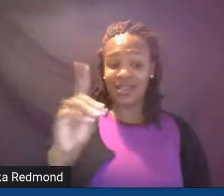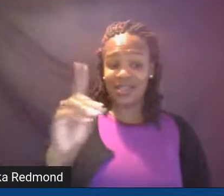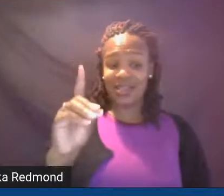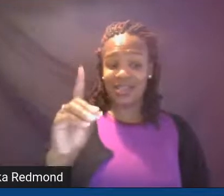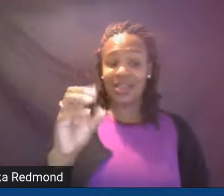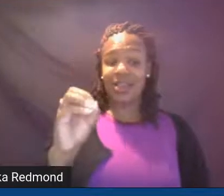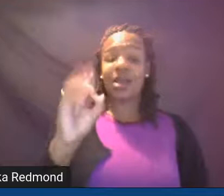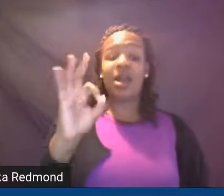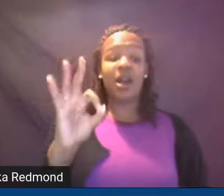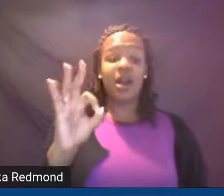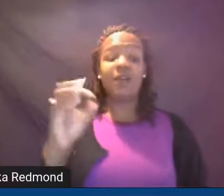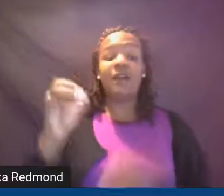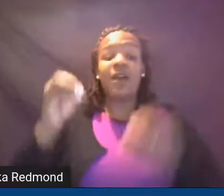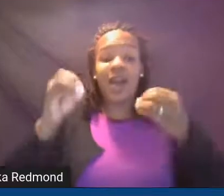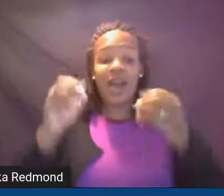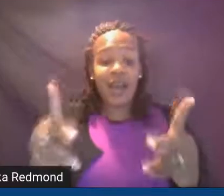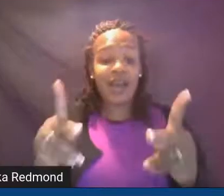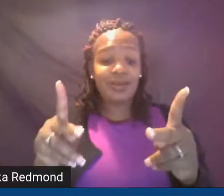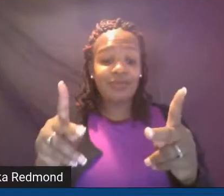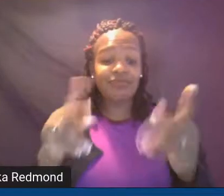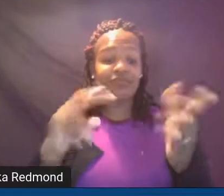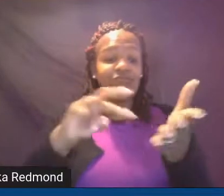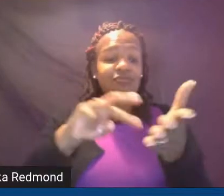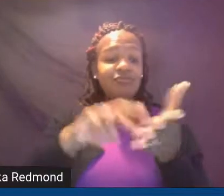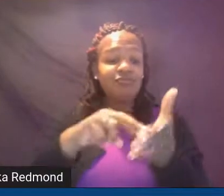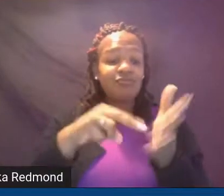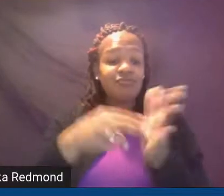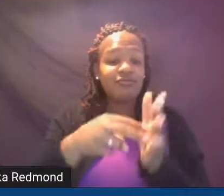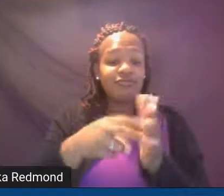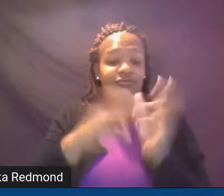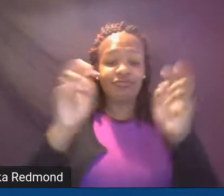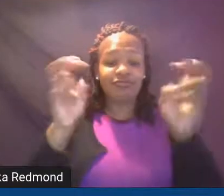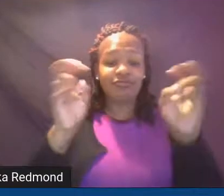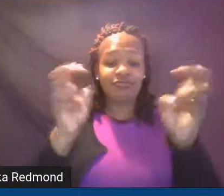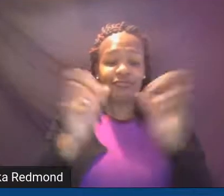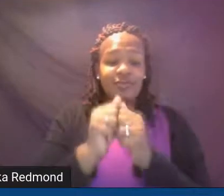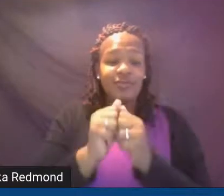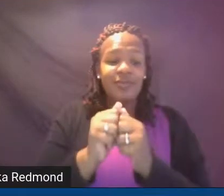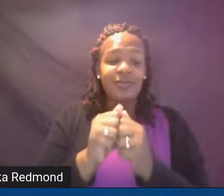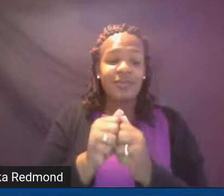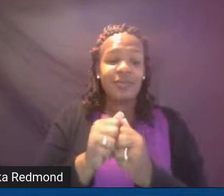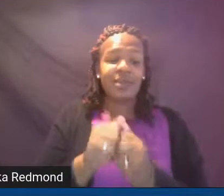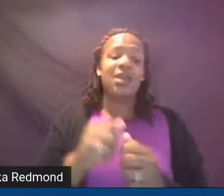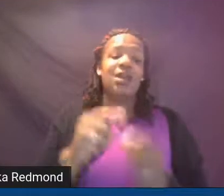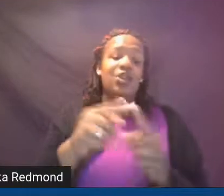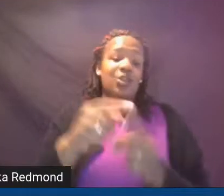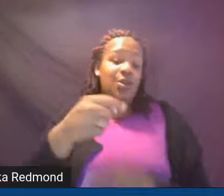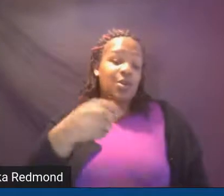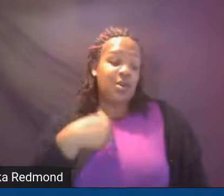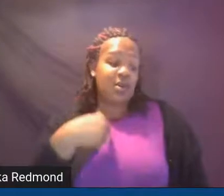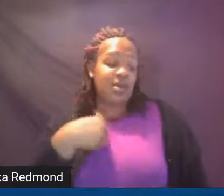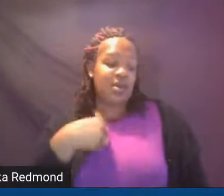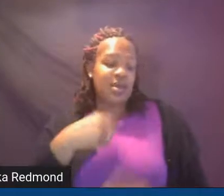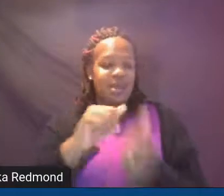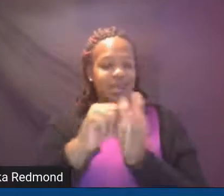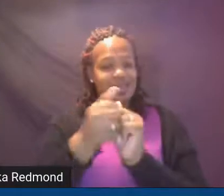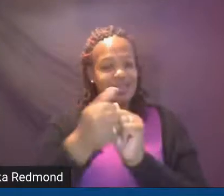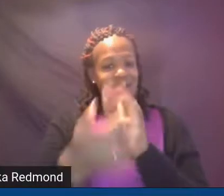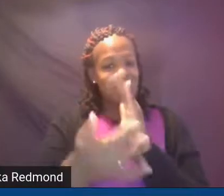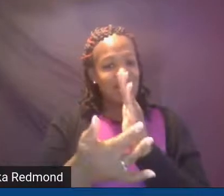the democratization of opportunities is this phrase that to me speaks to how technology